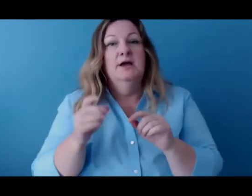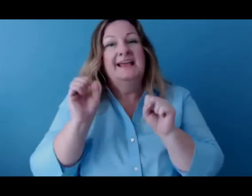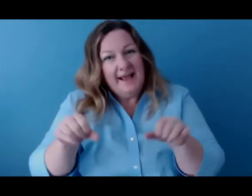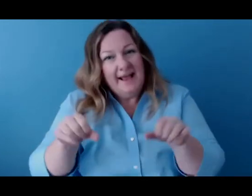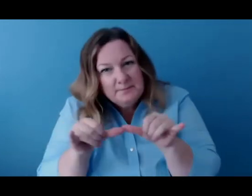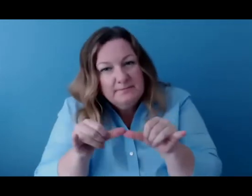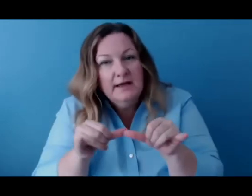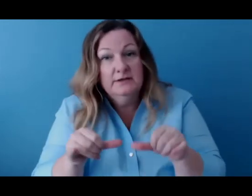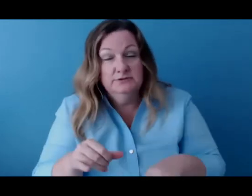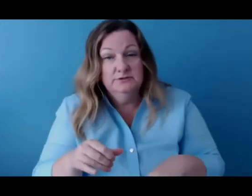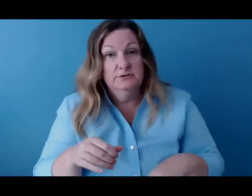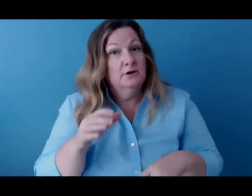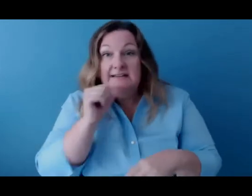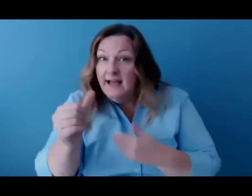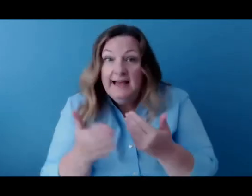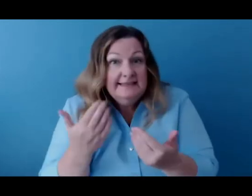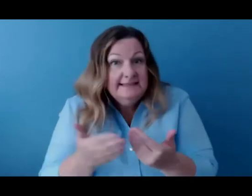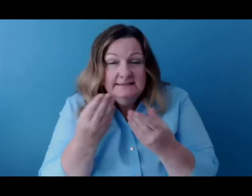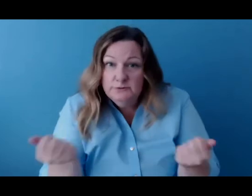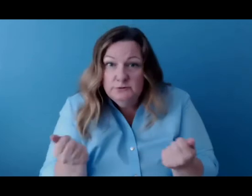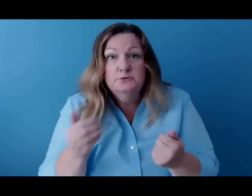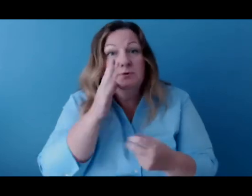healthcare professionals, how we're trained and